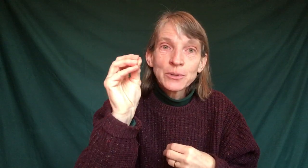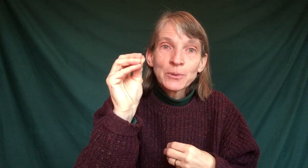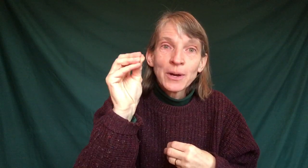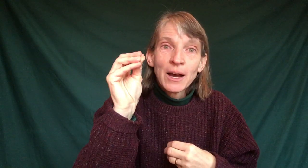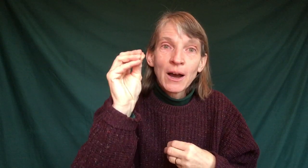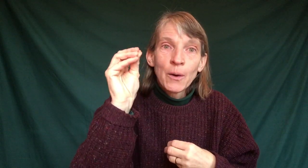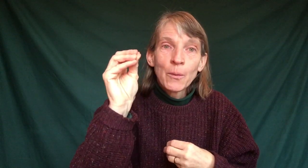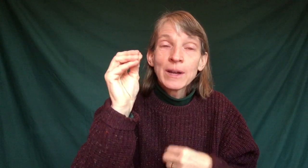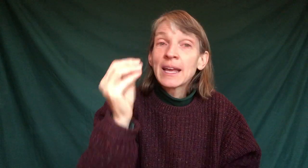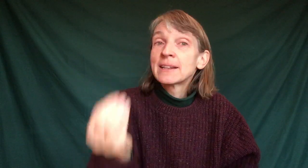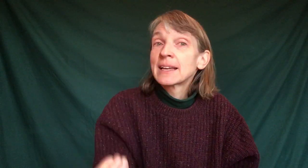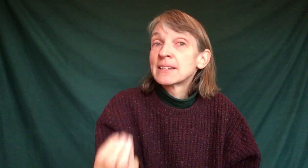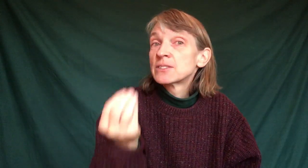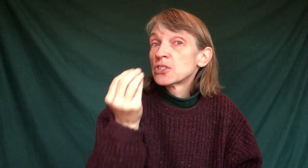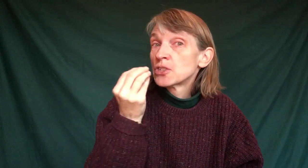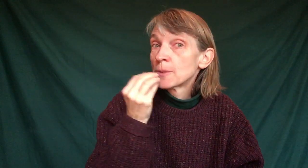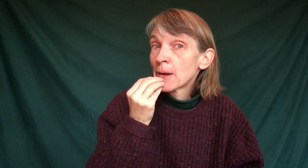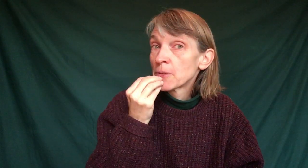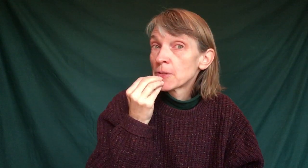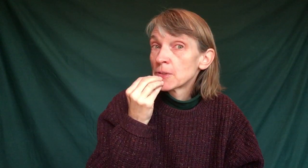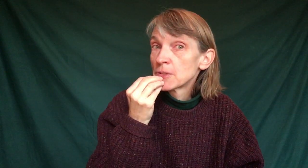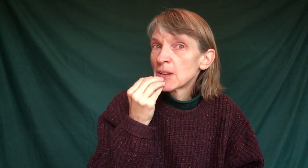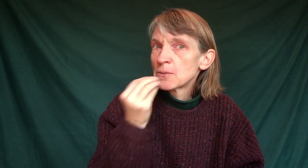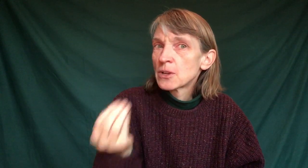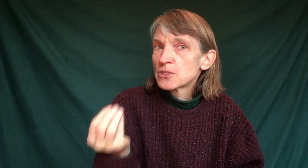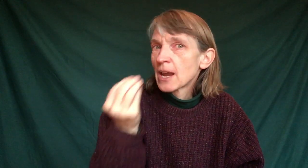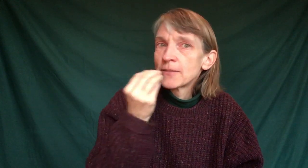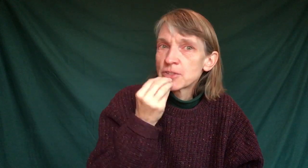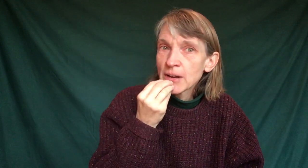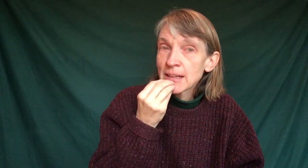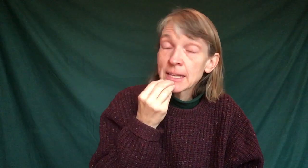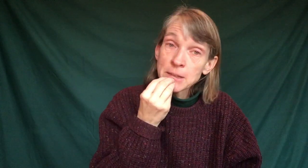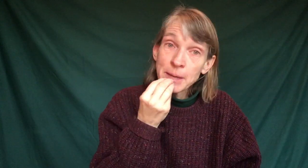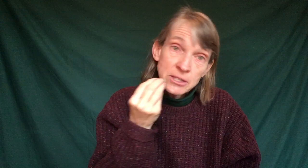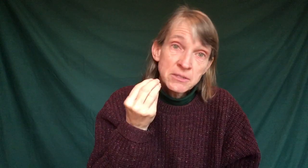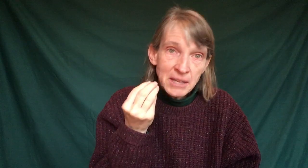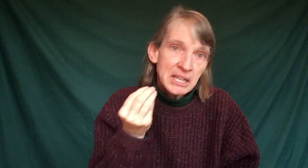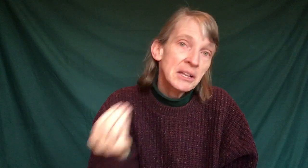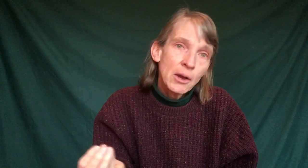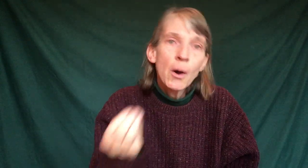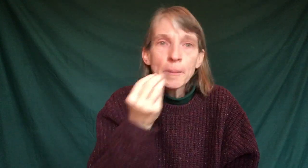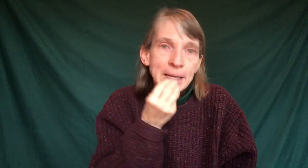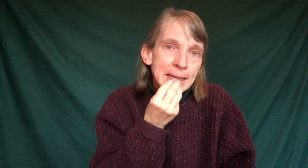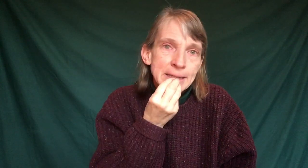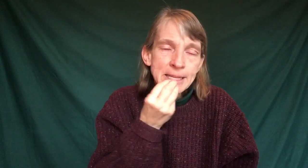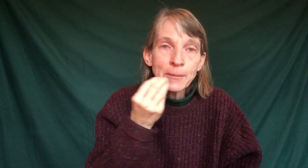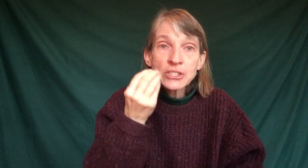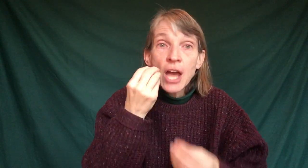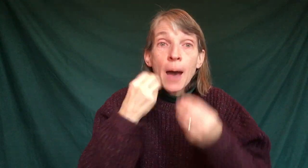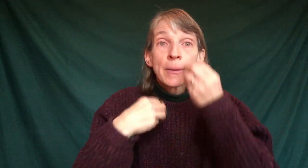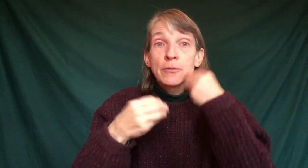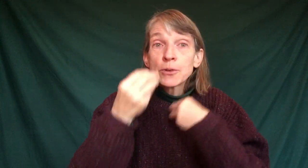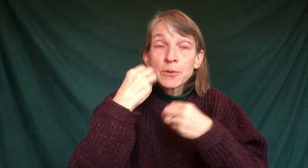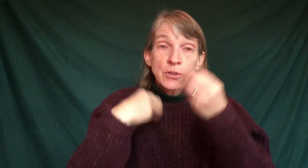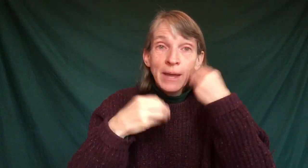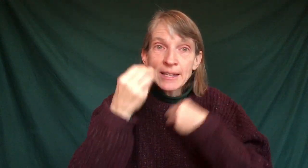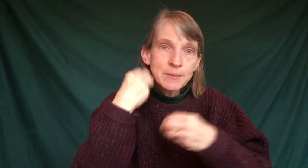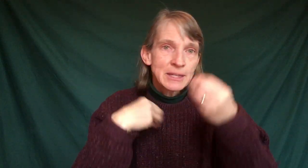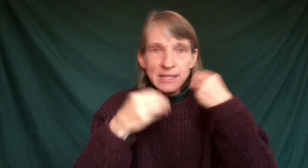do one hand like this just to your mouth in a kind of a straight line to mean just eating, like, oh, I'm going to eat a sandwich. But if we do it with two hands, it means eating